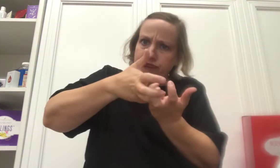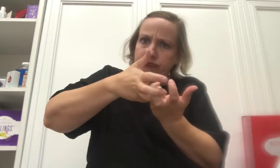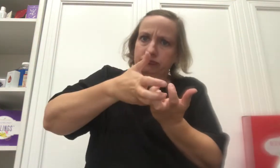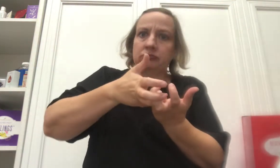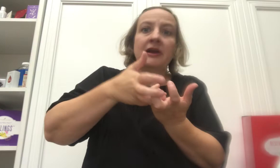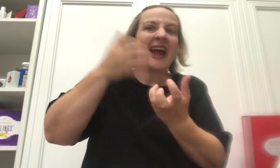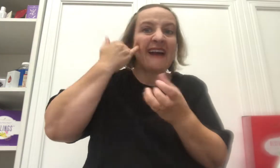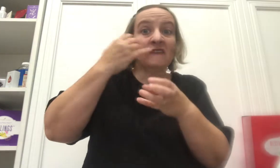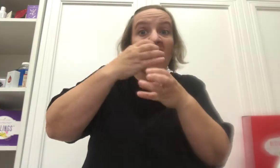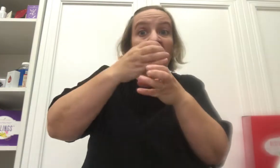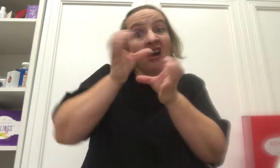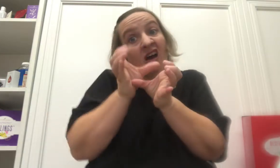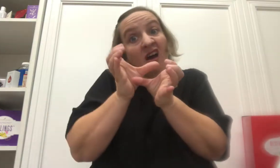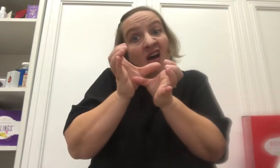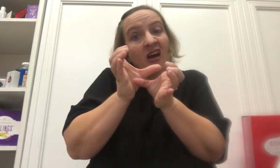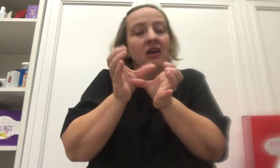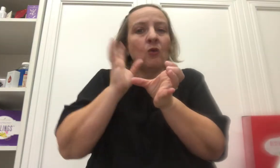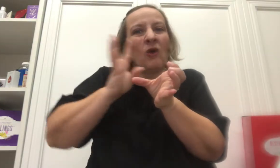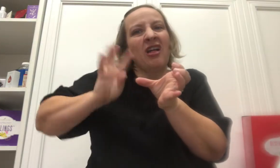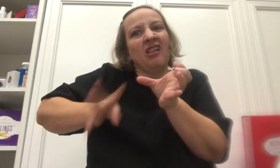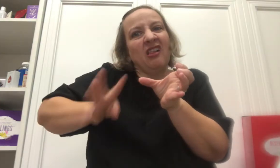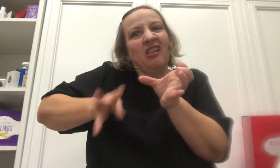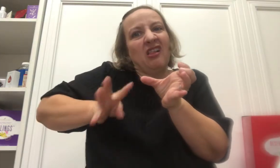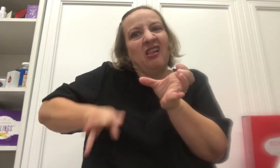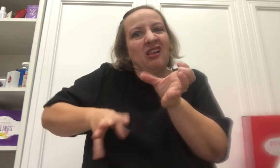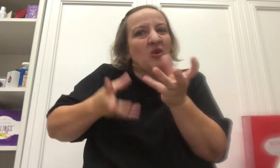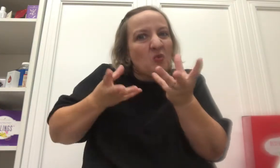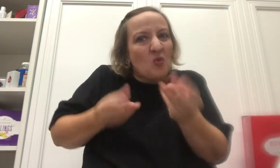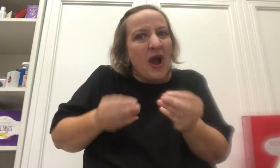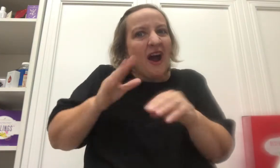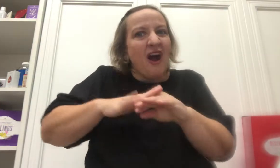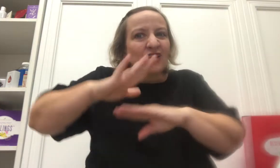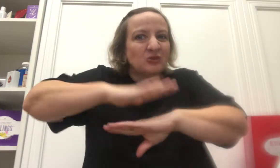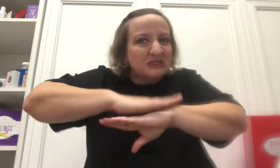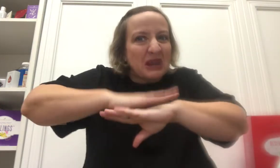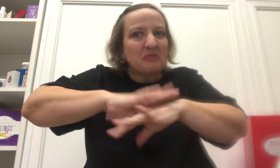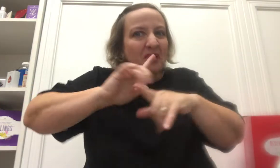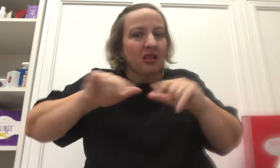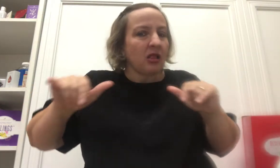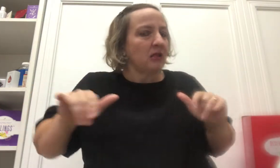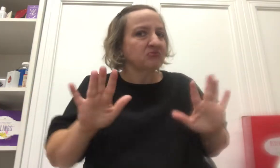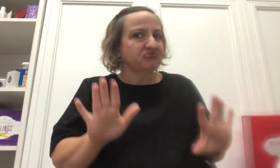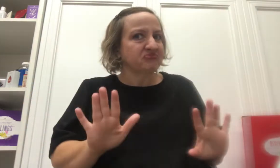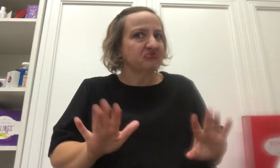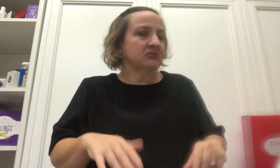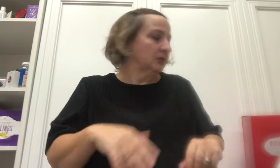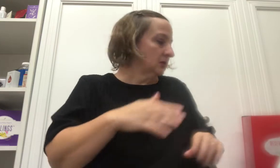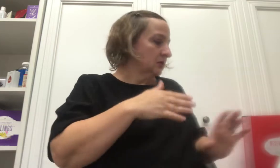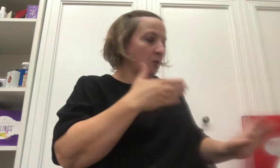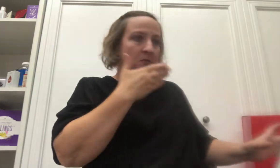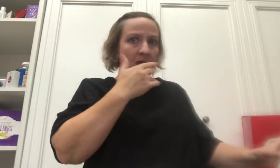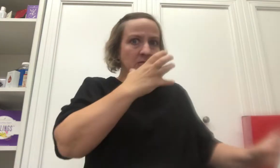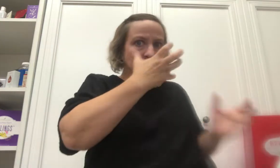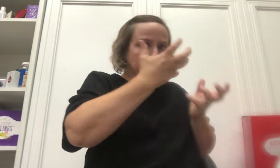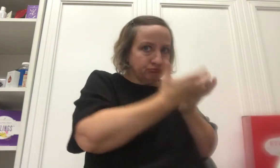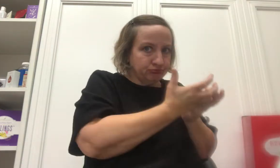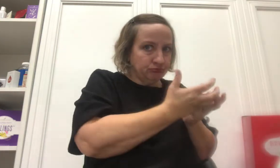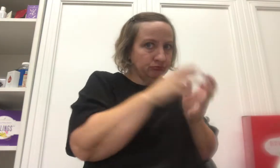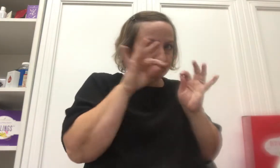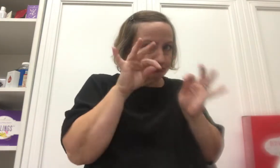And that means that the lid is seated on there correctly. If it's on there cockeyed, it will leak on your counter or wherever